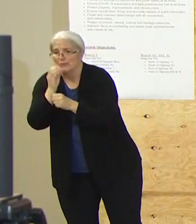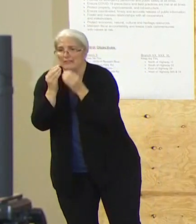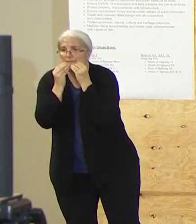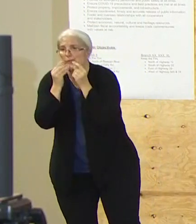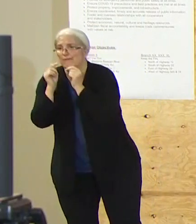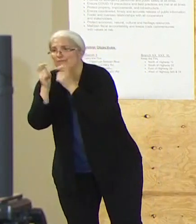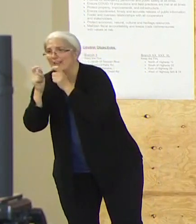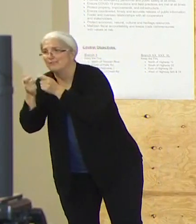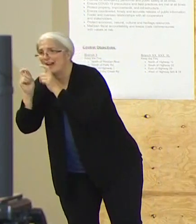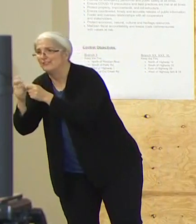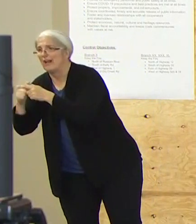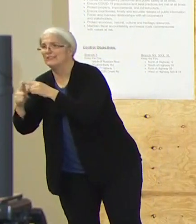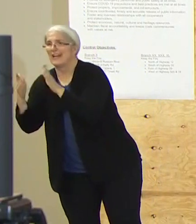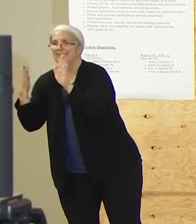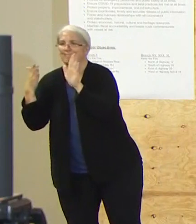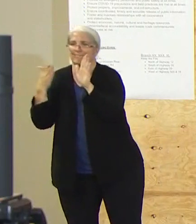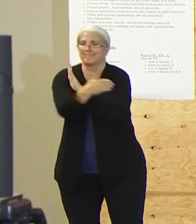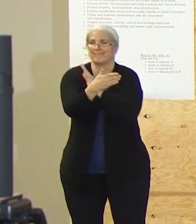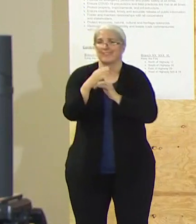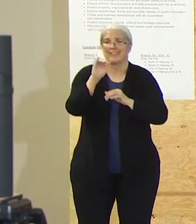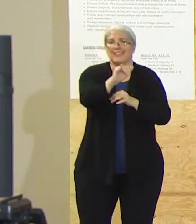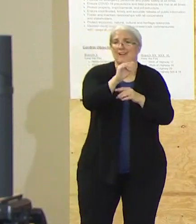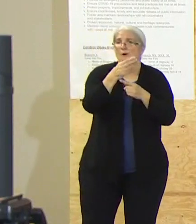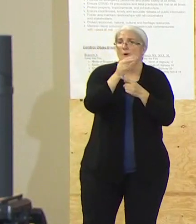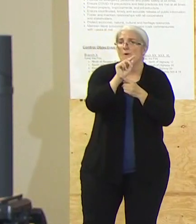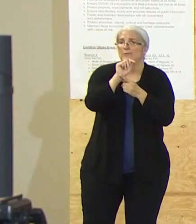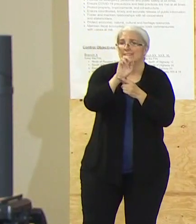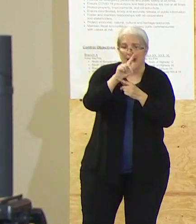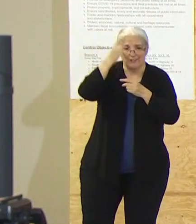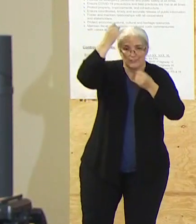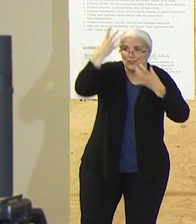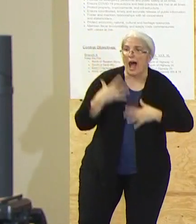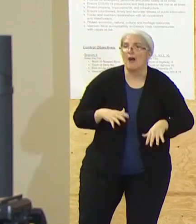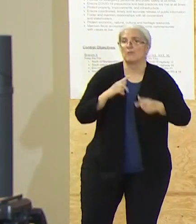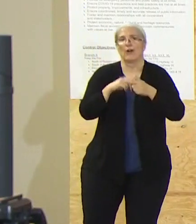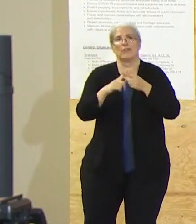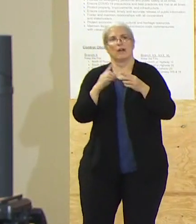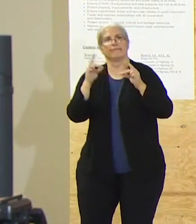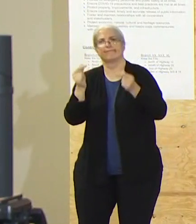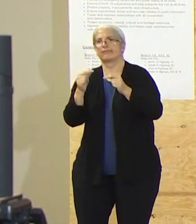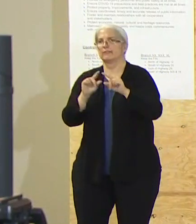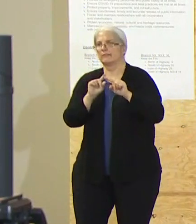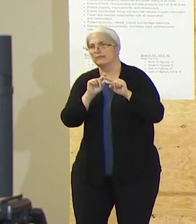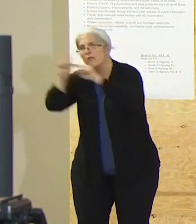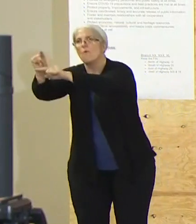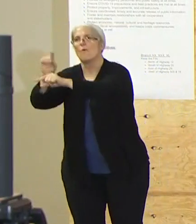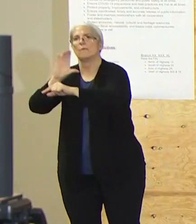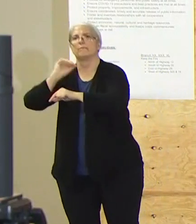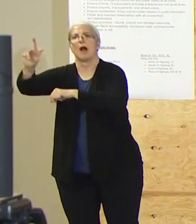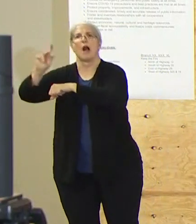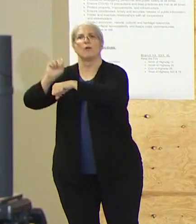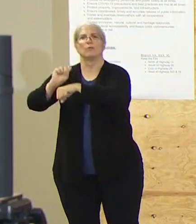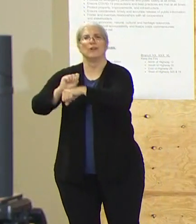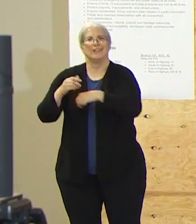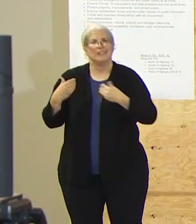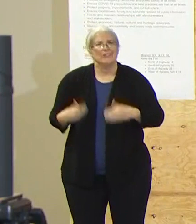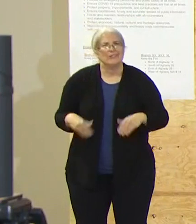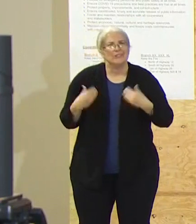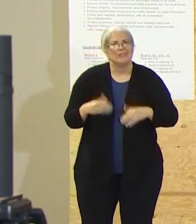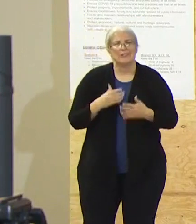going to a hotel down the block. We're taking a shower, and we're told we have to get right back on the line. And so all of those folks, the